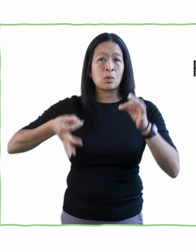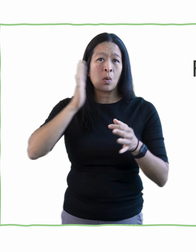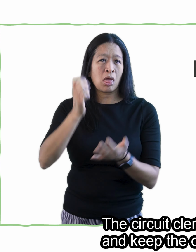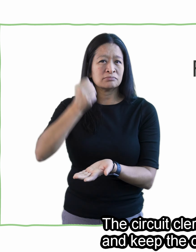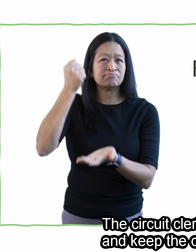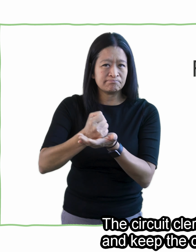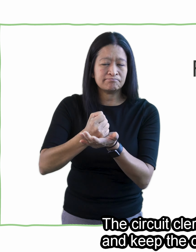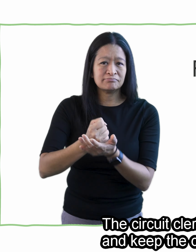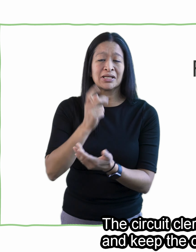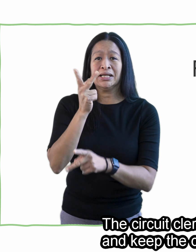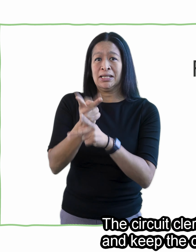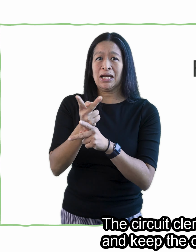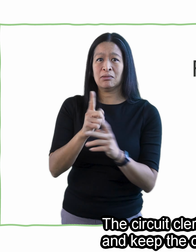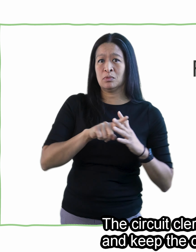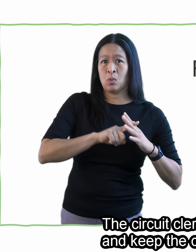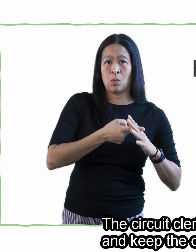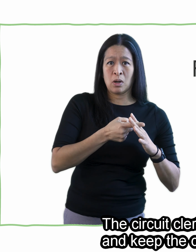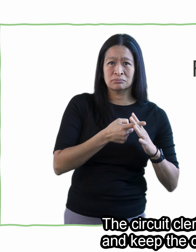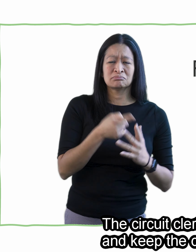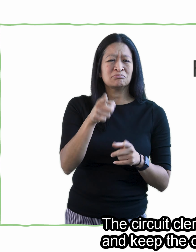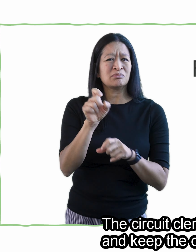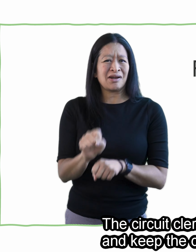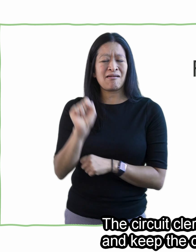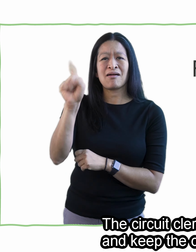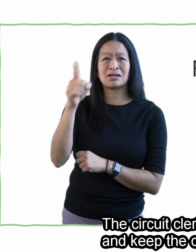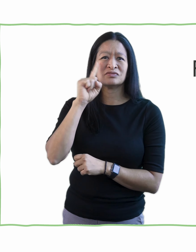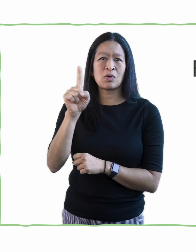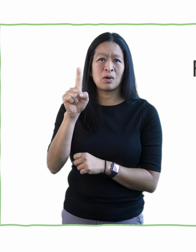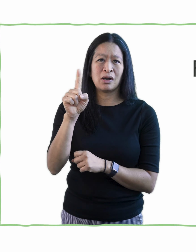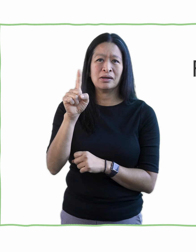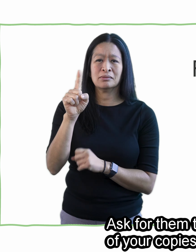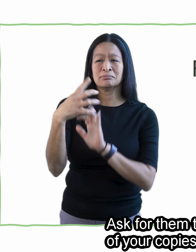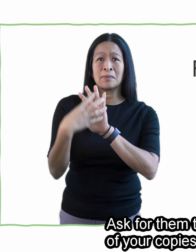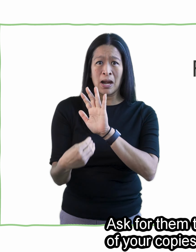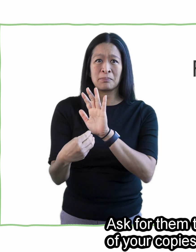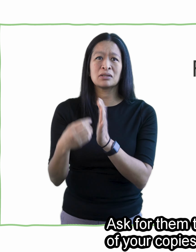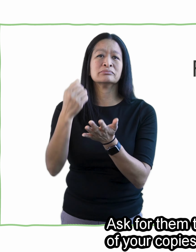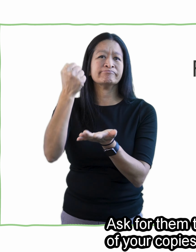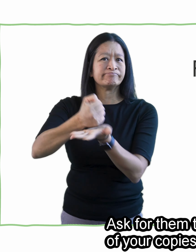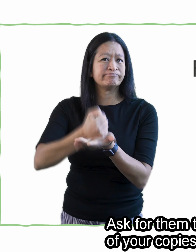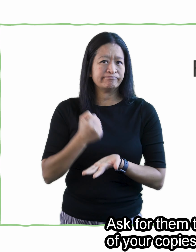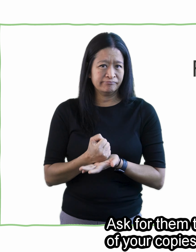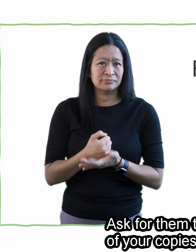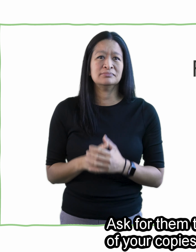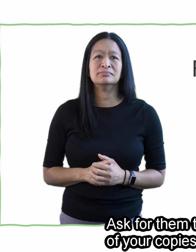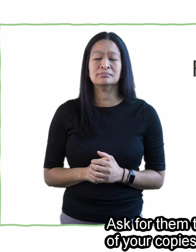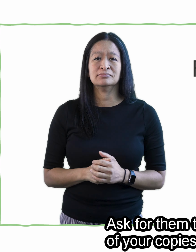The circuit clerk will stamp and keep the originals. Ask for them to stamp all of your copies as well.